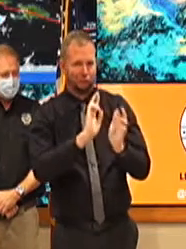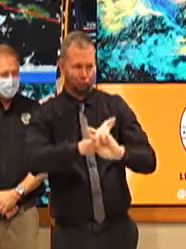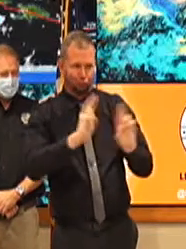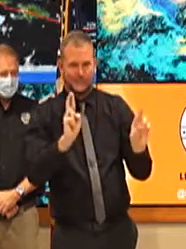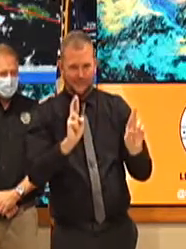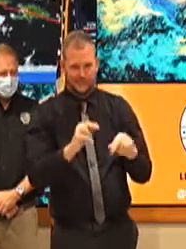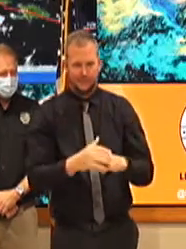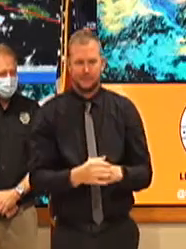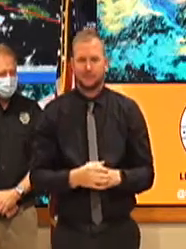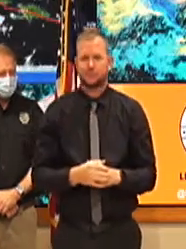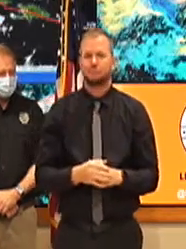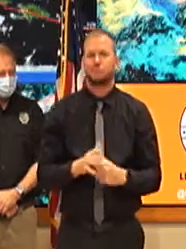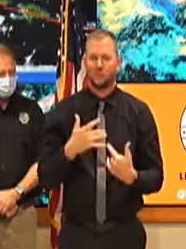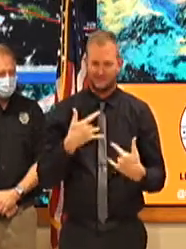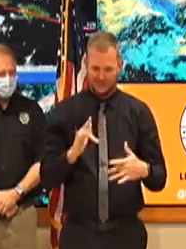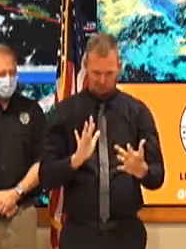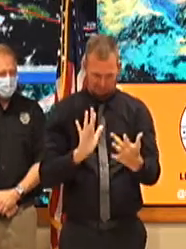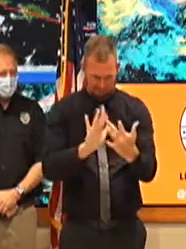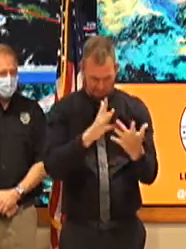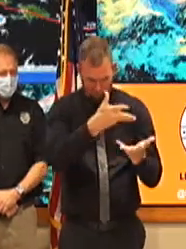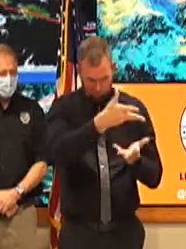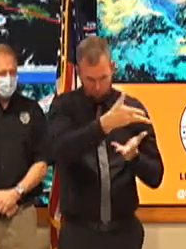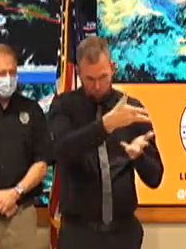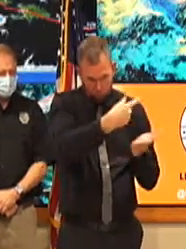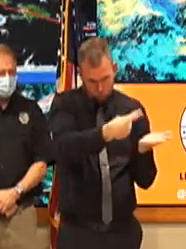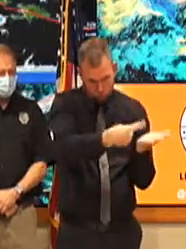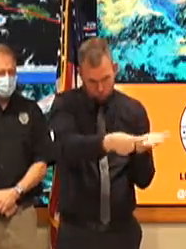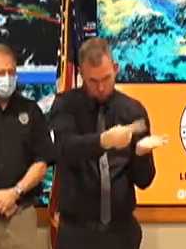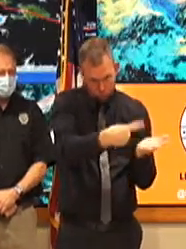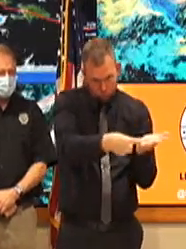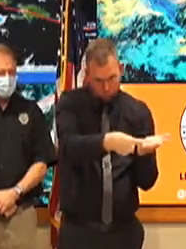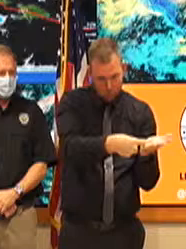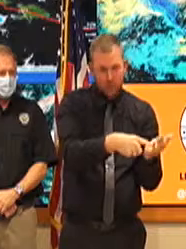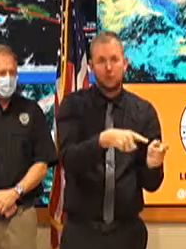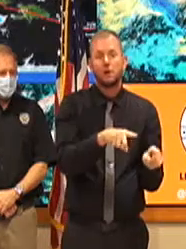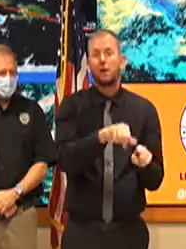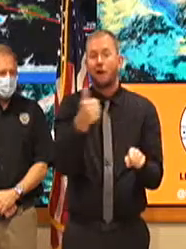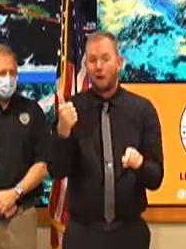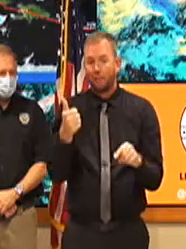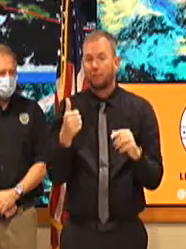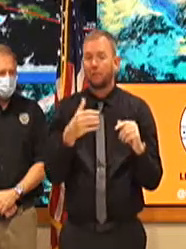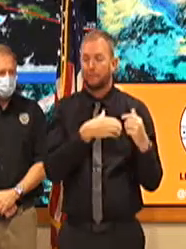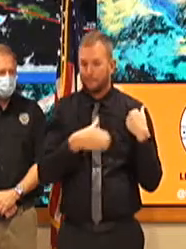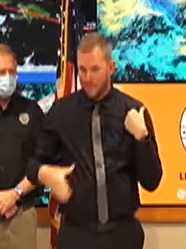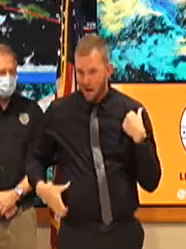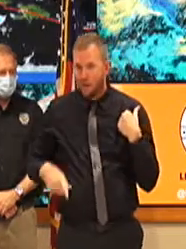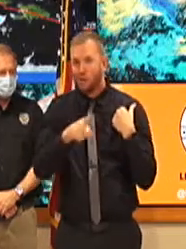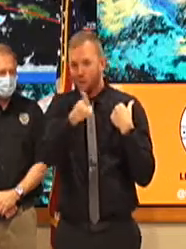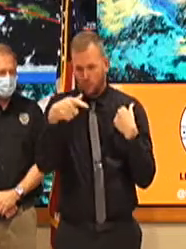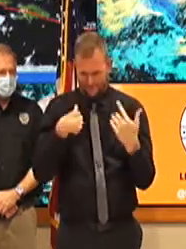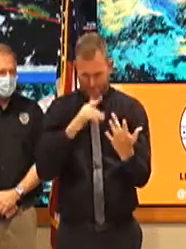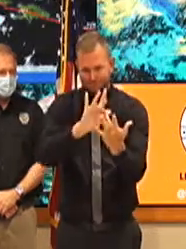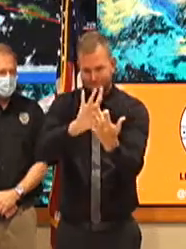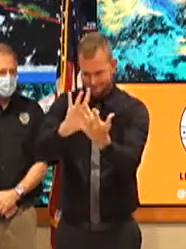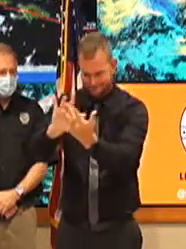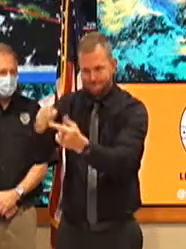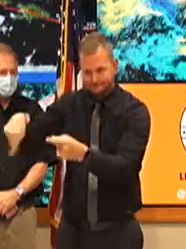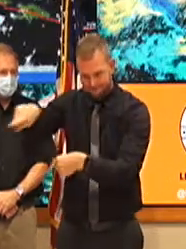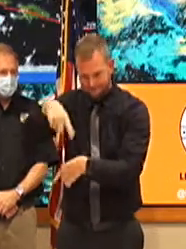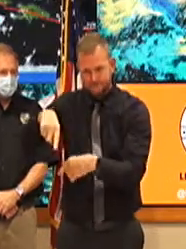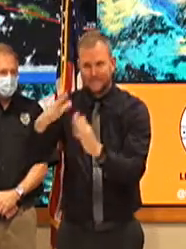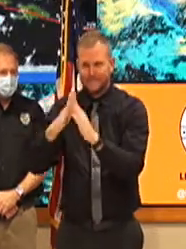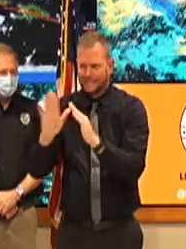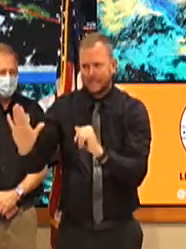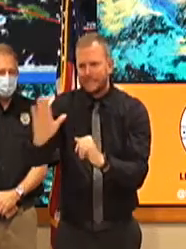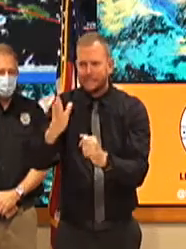I'm in touch as well with all the mayors of the affected cities. Folks are going to be watching from around the country. They're